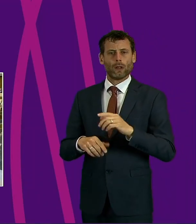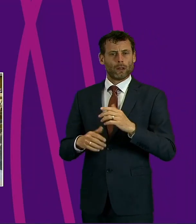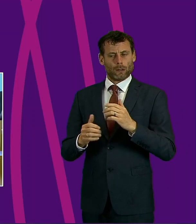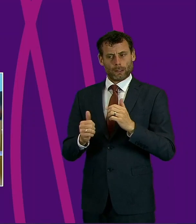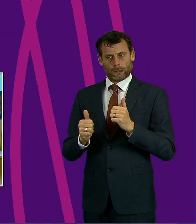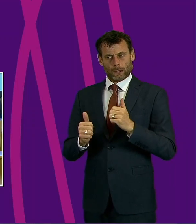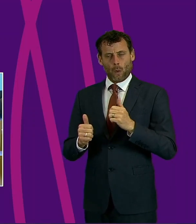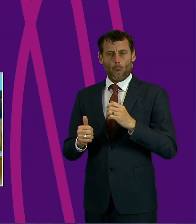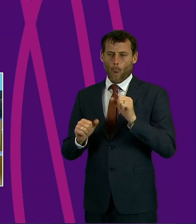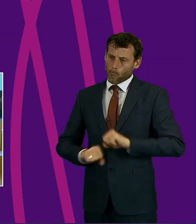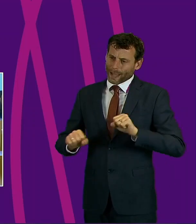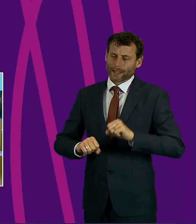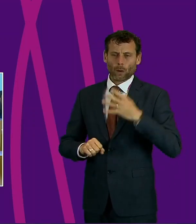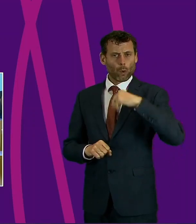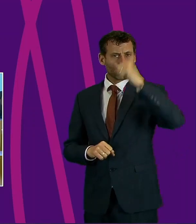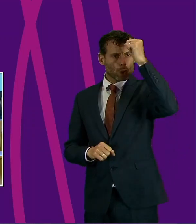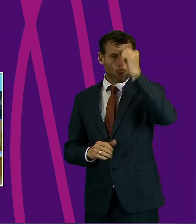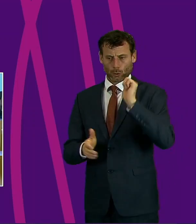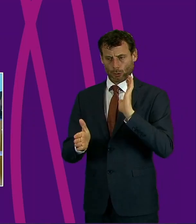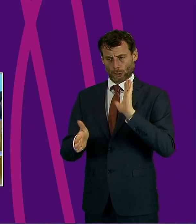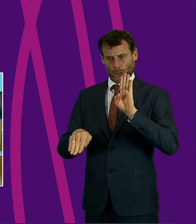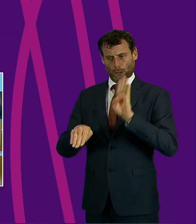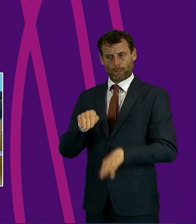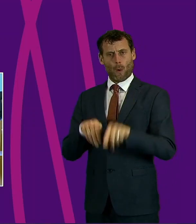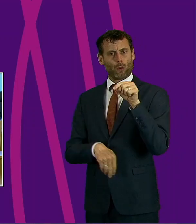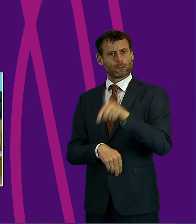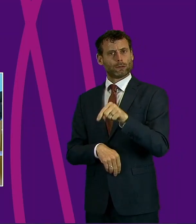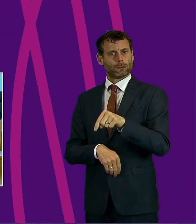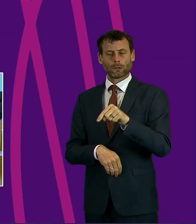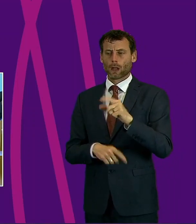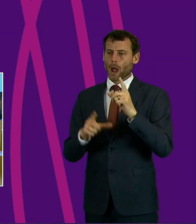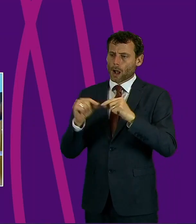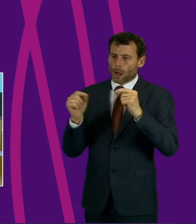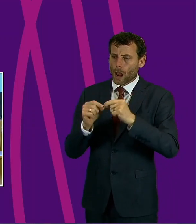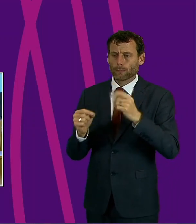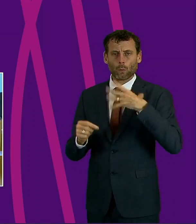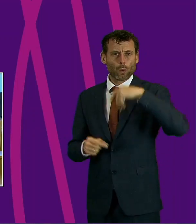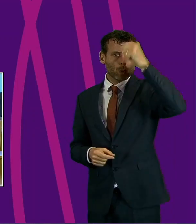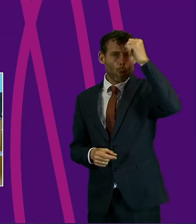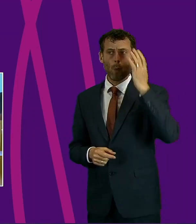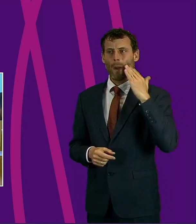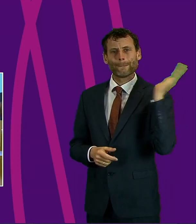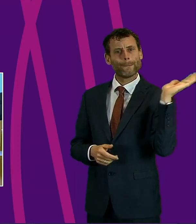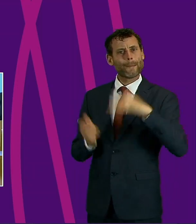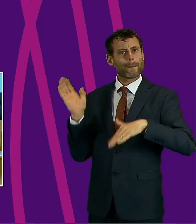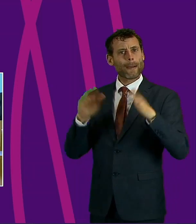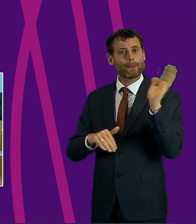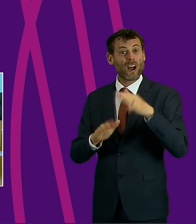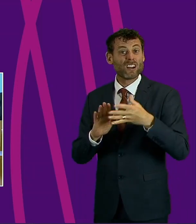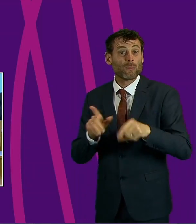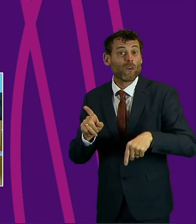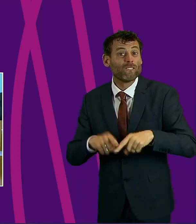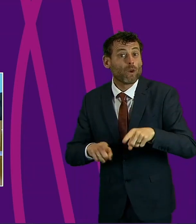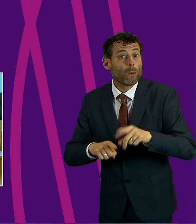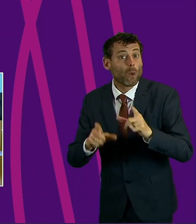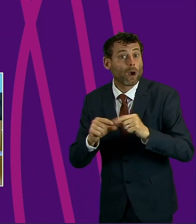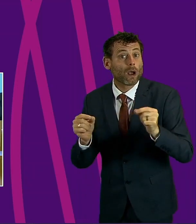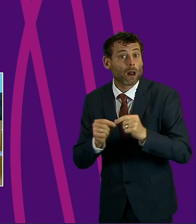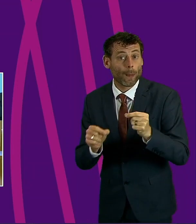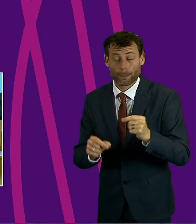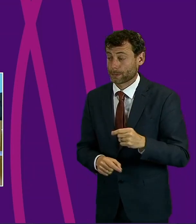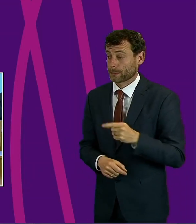awaiting details of the route map for a gradual easing of lockdown restrictions. Sports clubs such as football clubs have